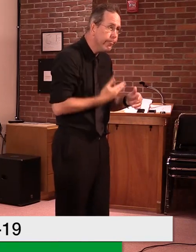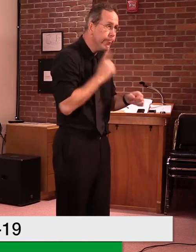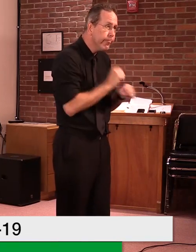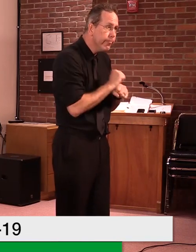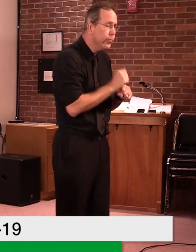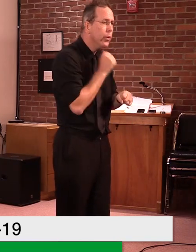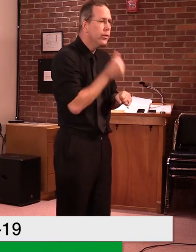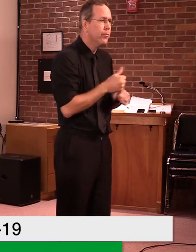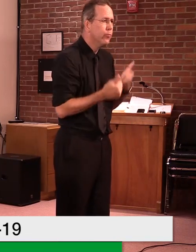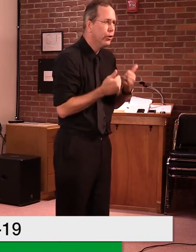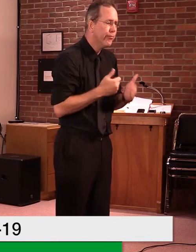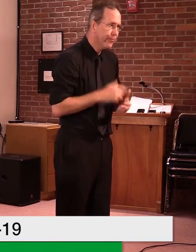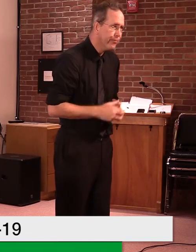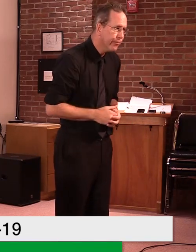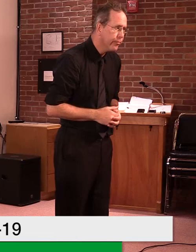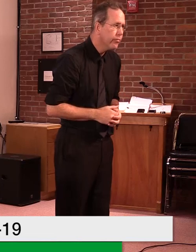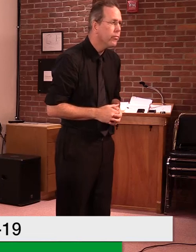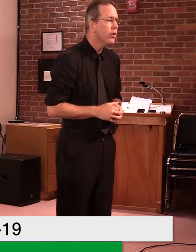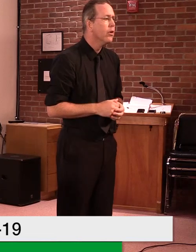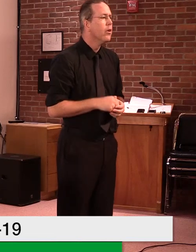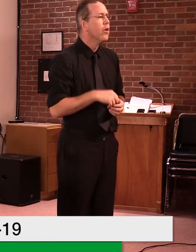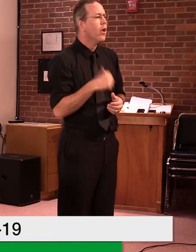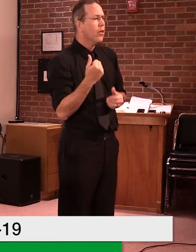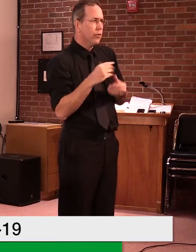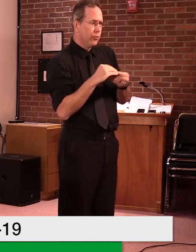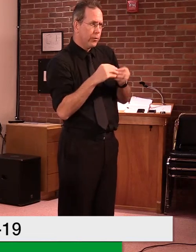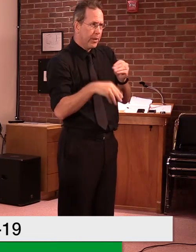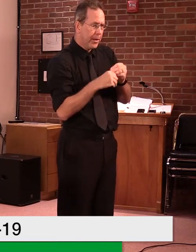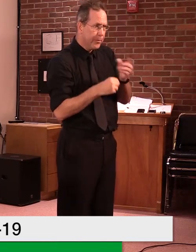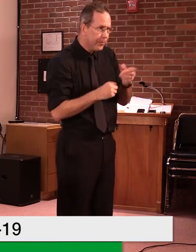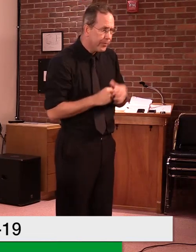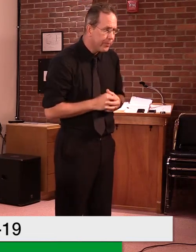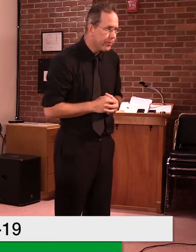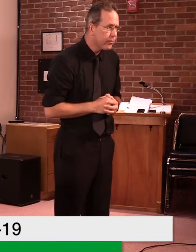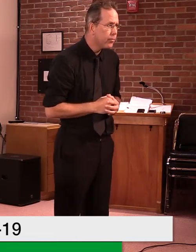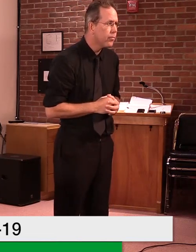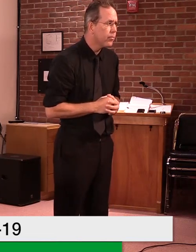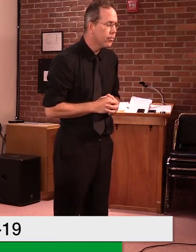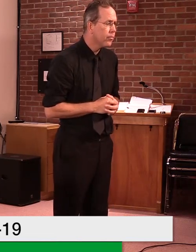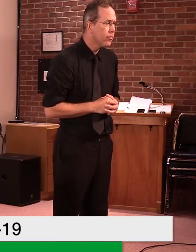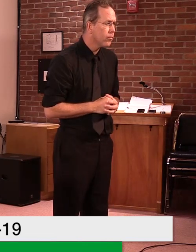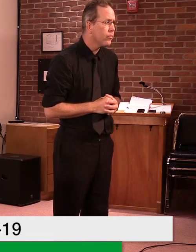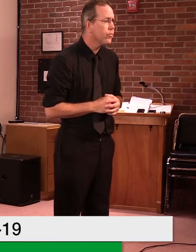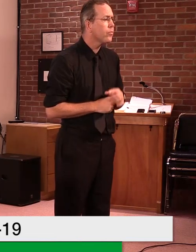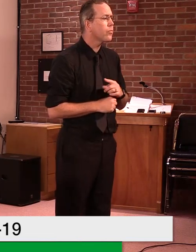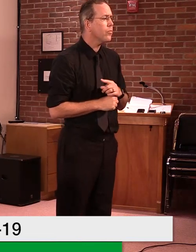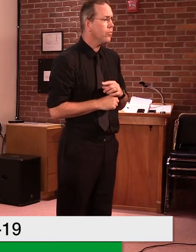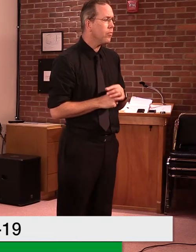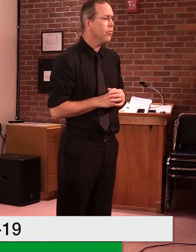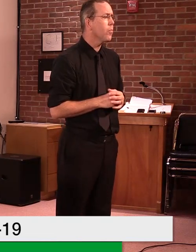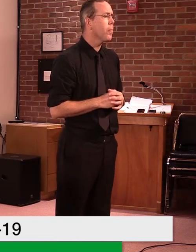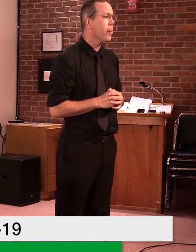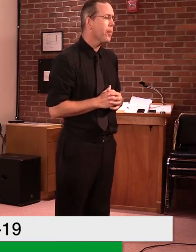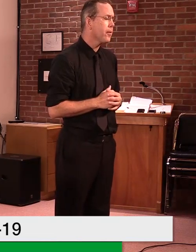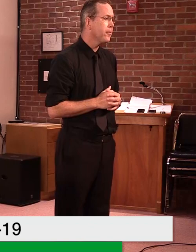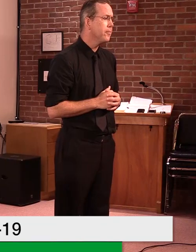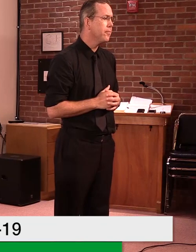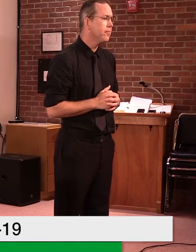other thing that I just want to say is, we need to turn these investigations around faster.